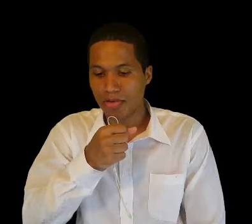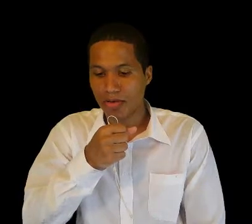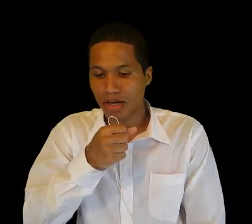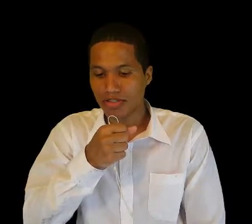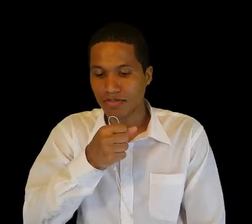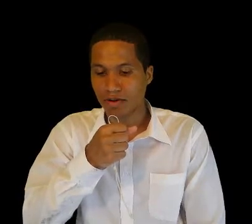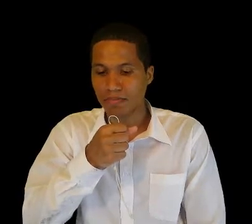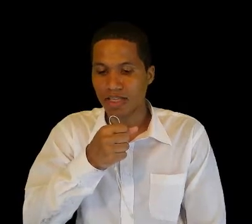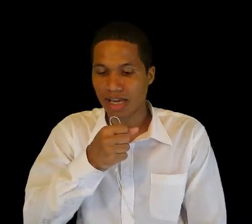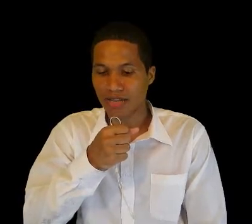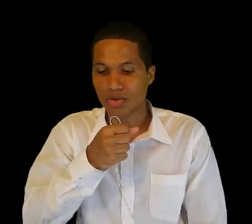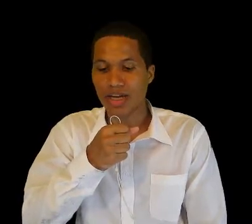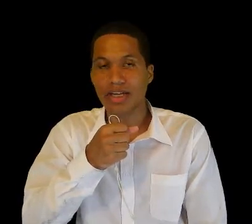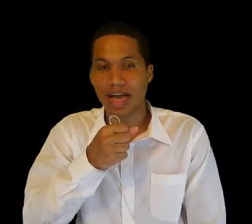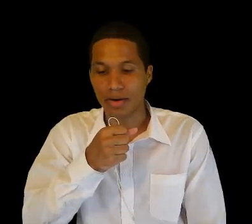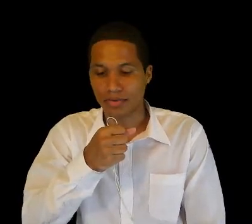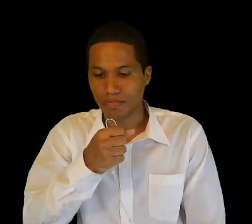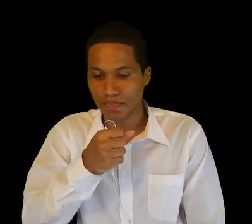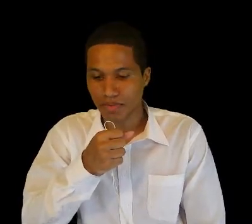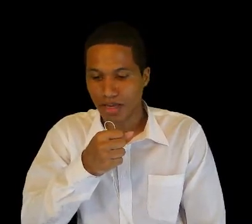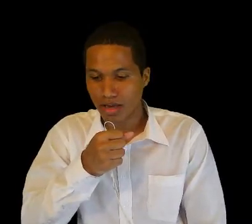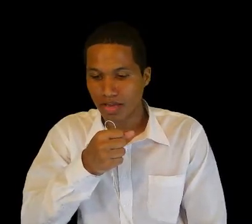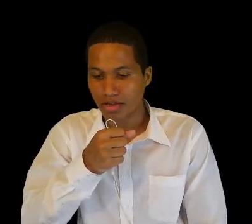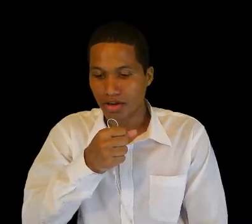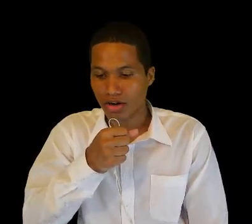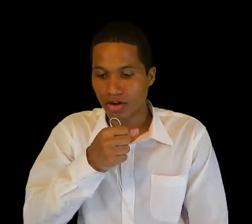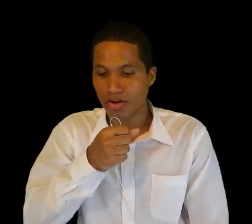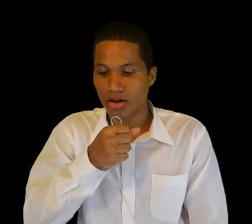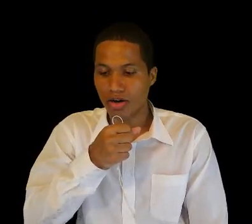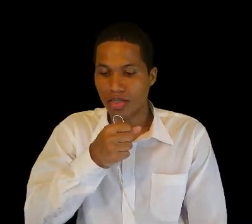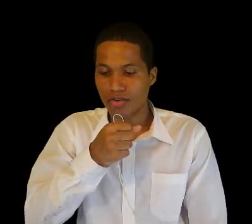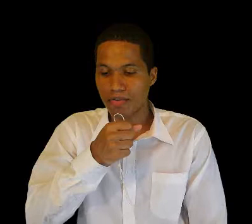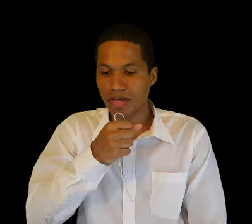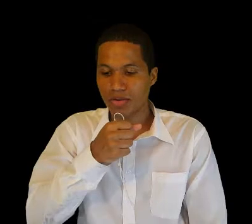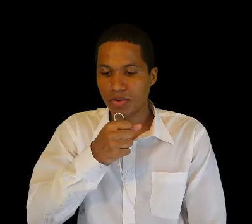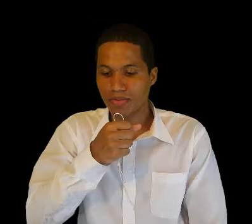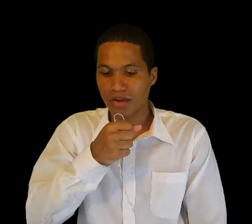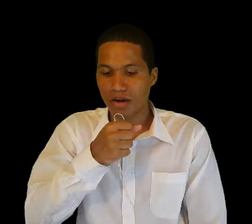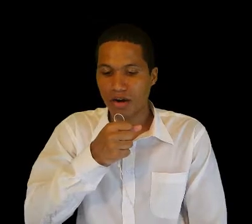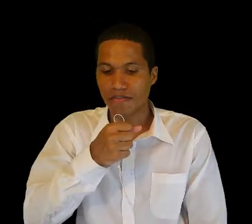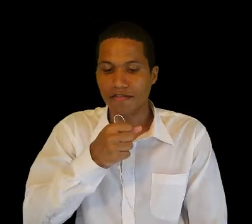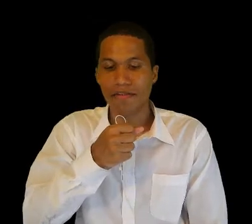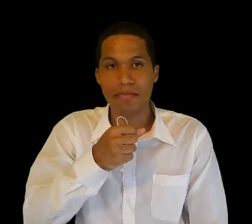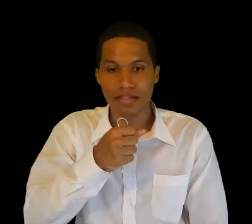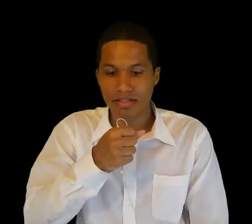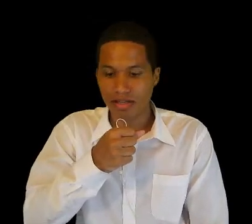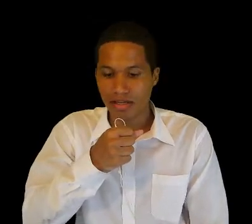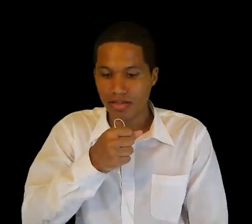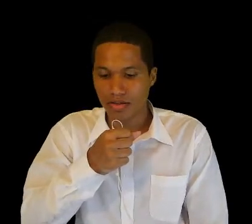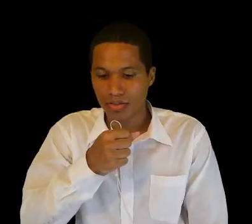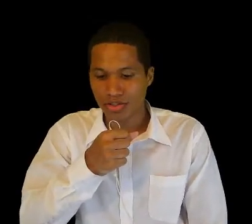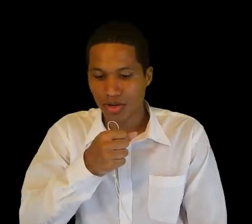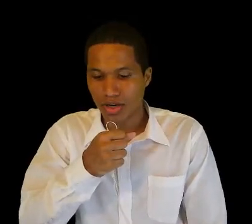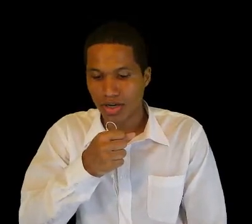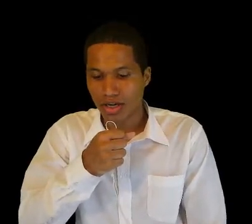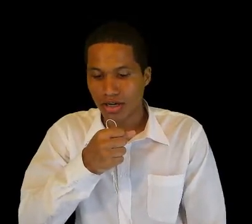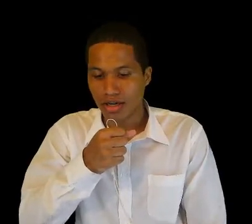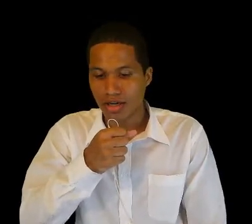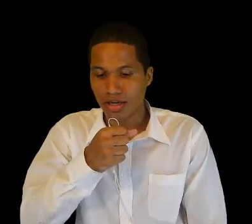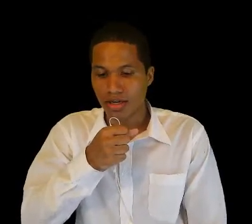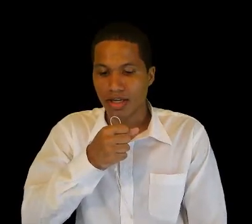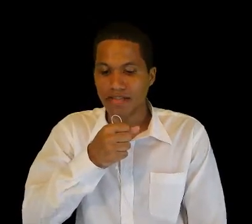keep their bodies from drying out. There are three main groups of amphibians, which